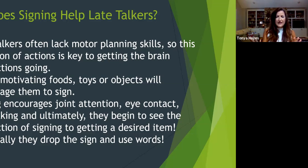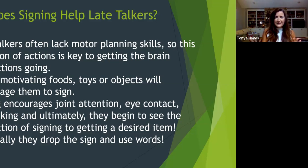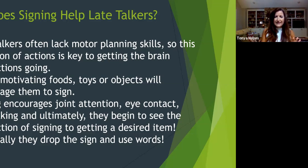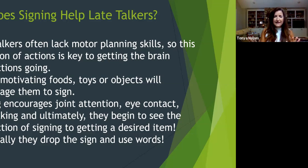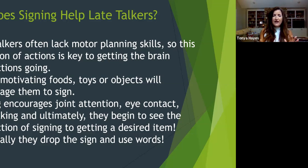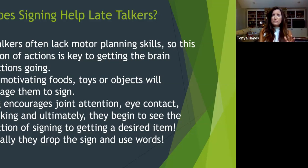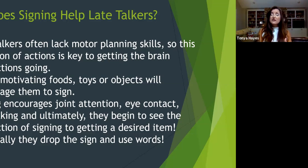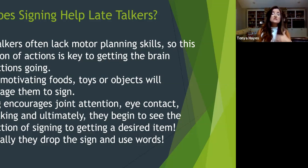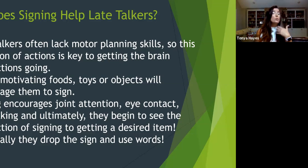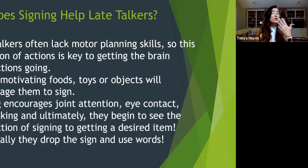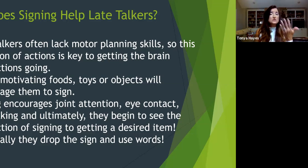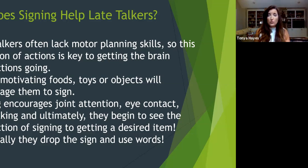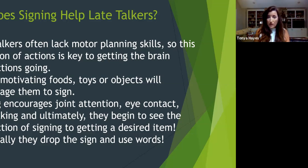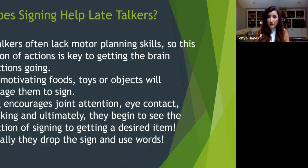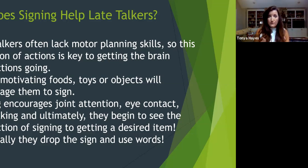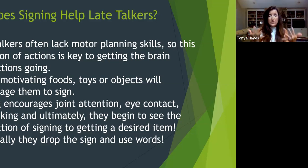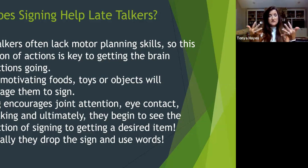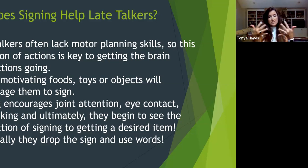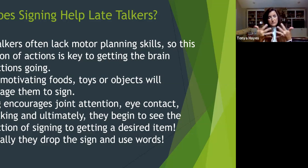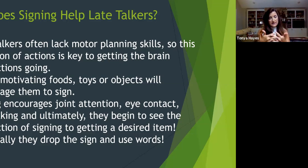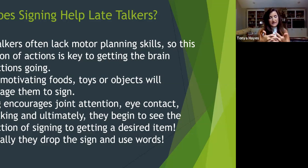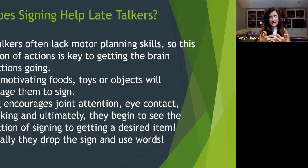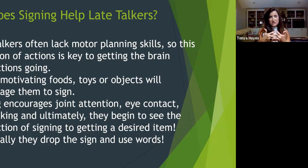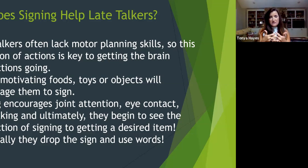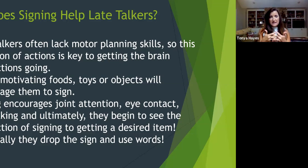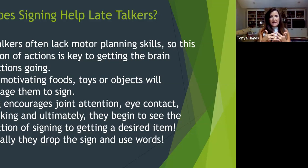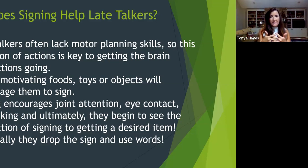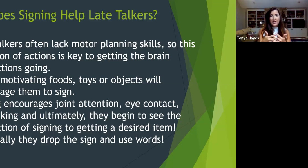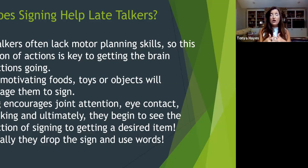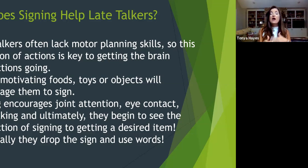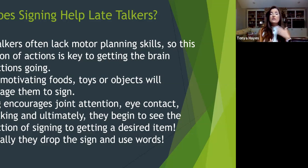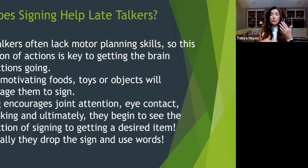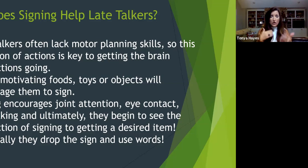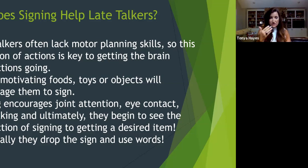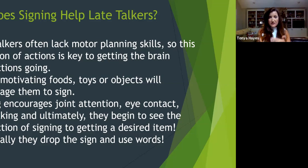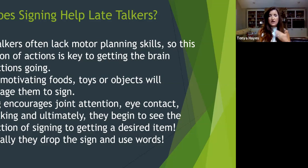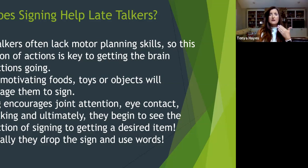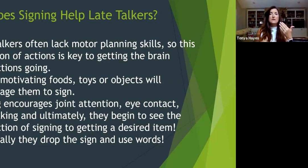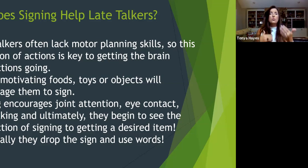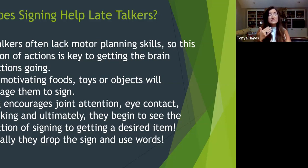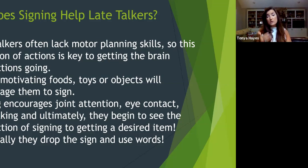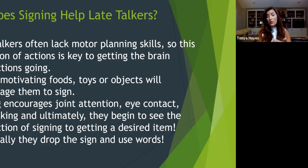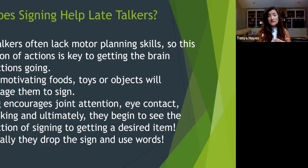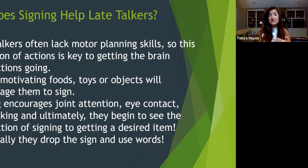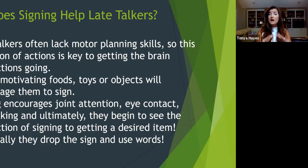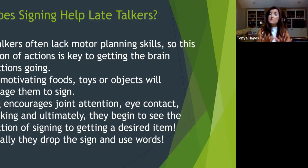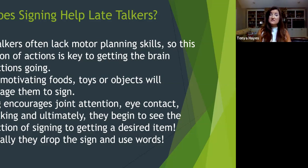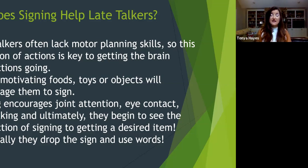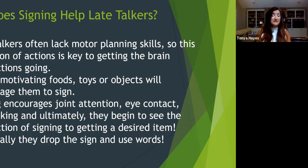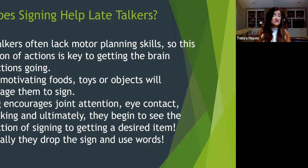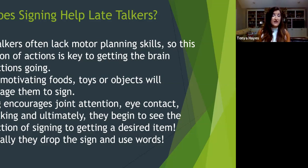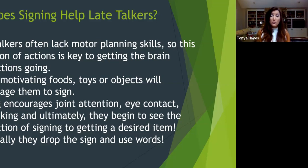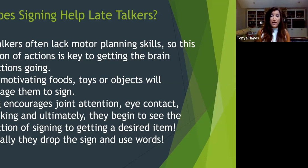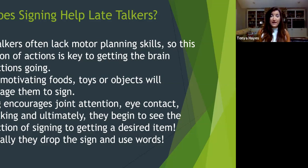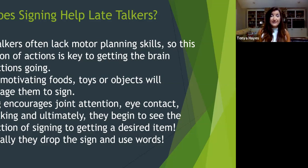going to keep signing because the words will come. Once those brain connections get in there, the words come. And once the words come,